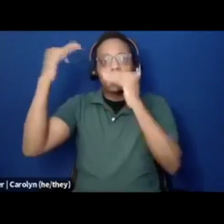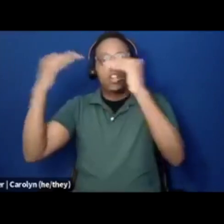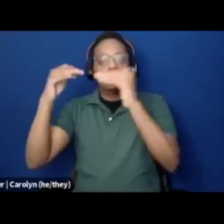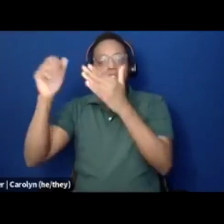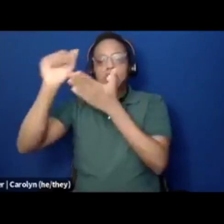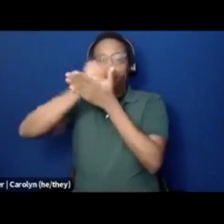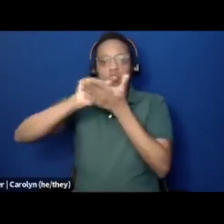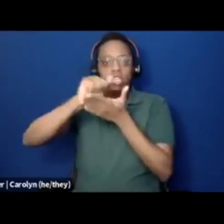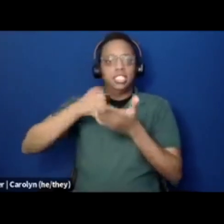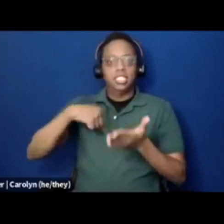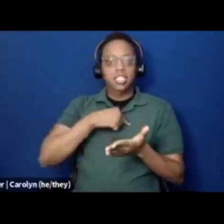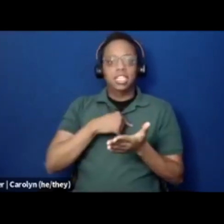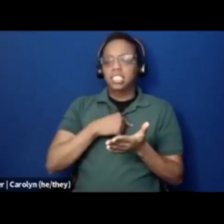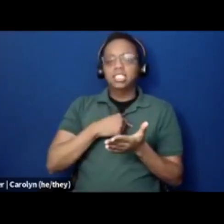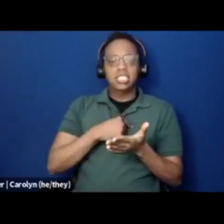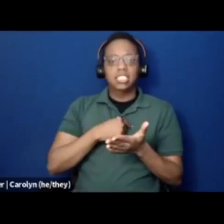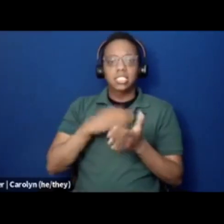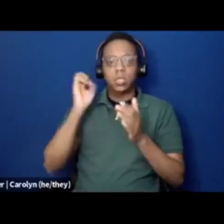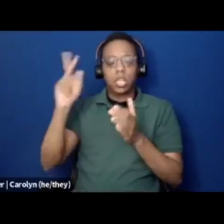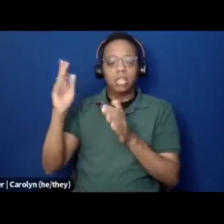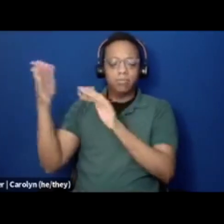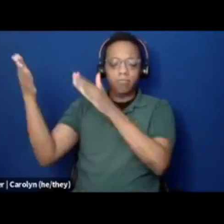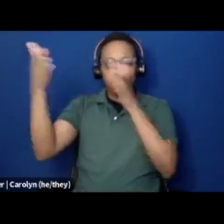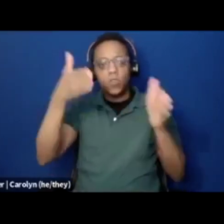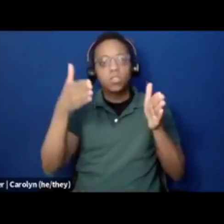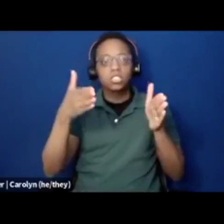individual states that can make sure that we are counted.